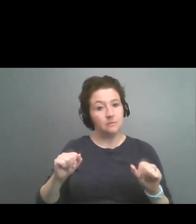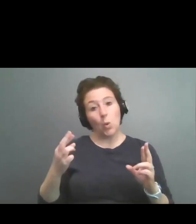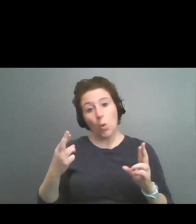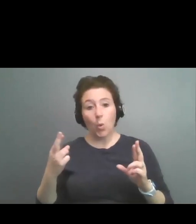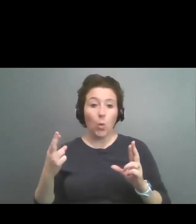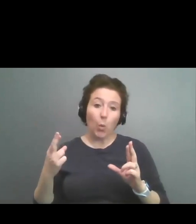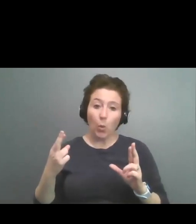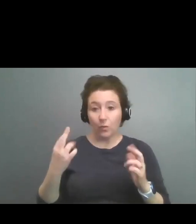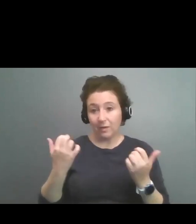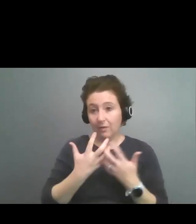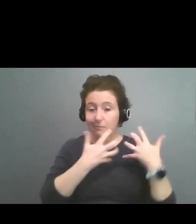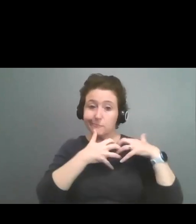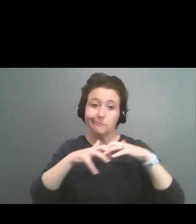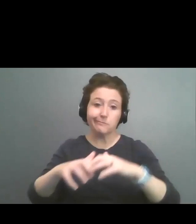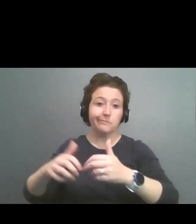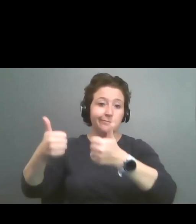do it.